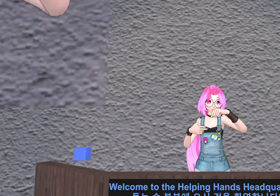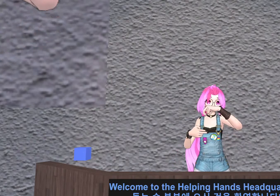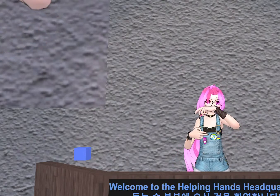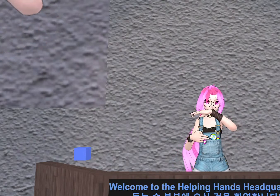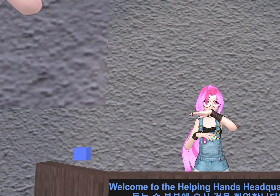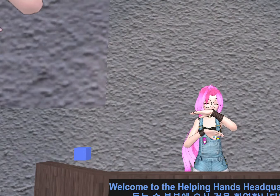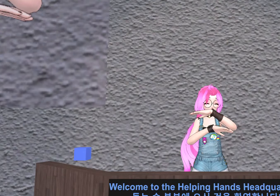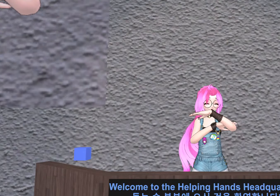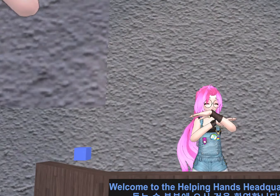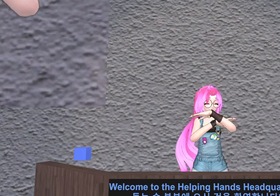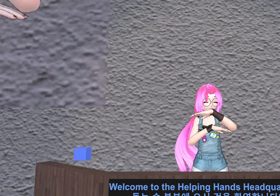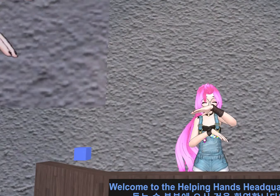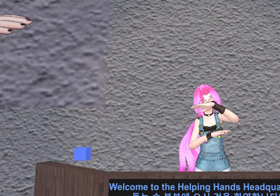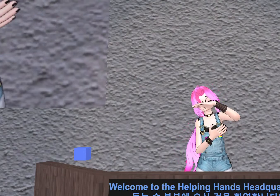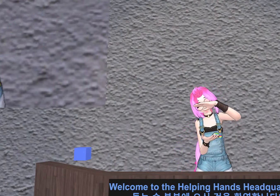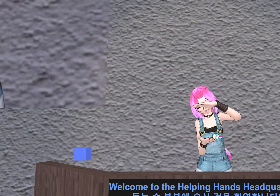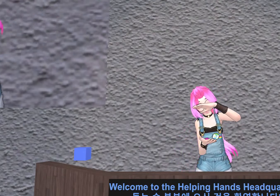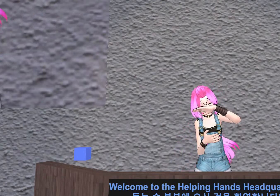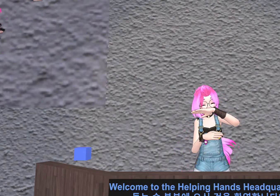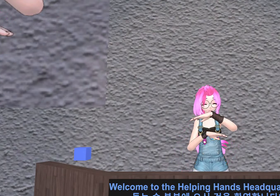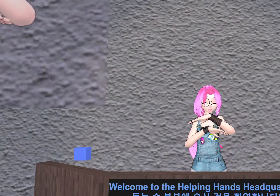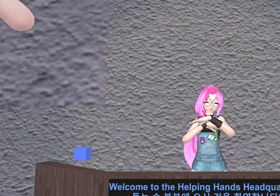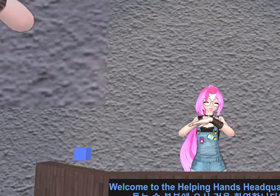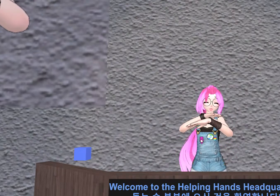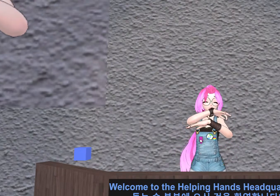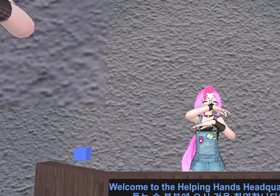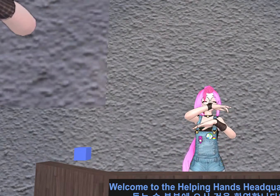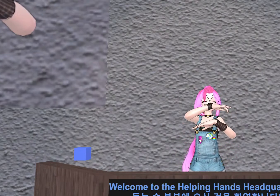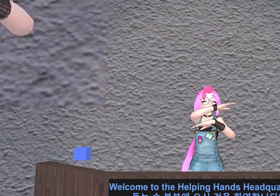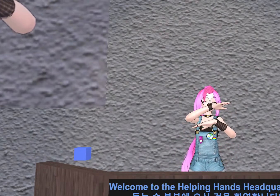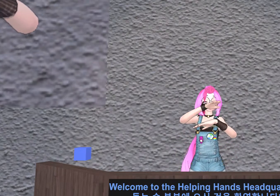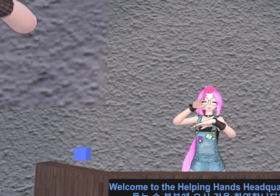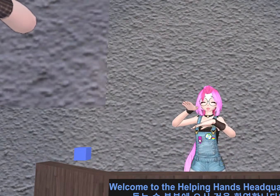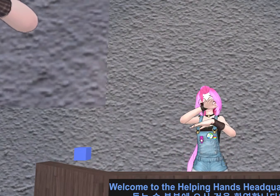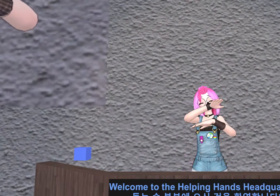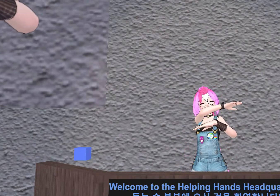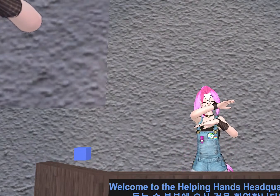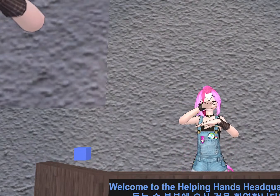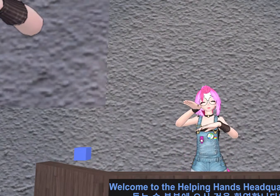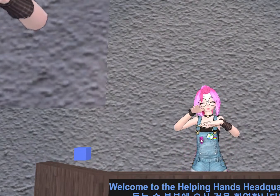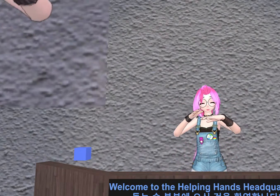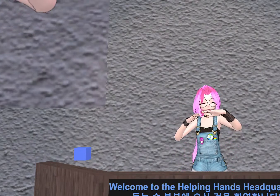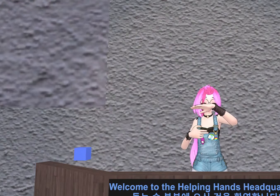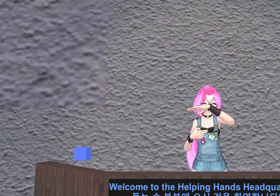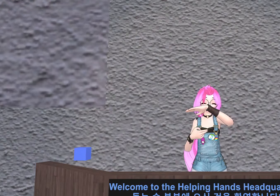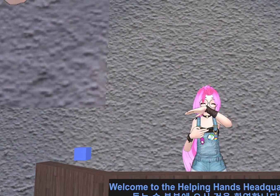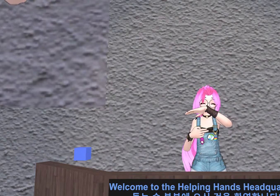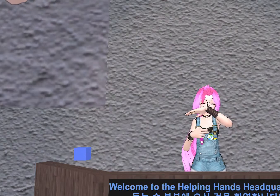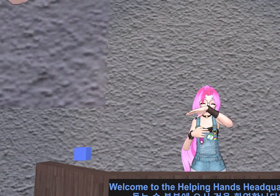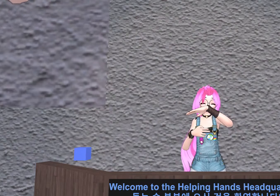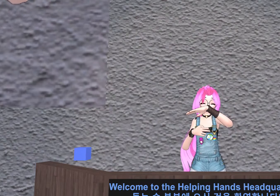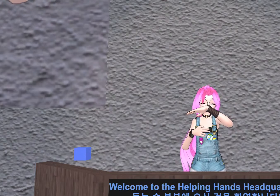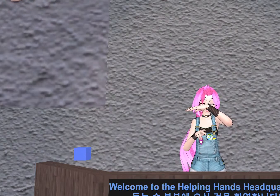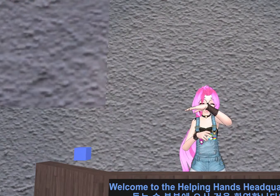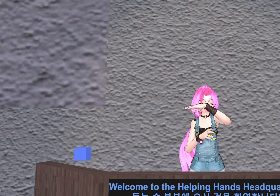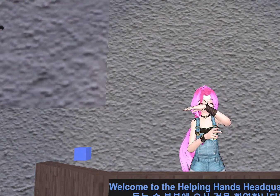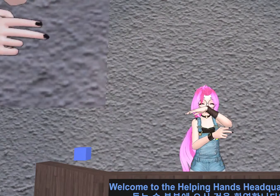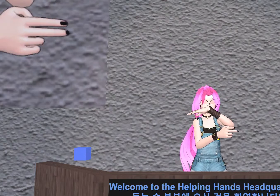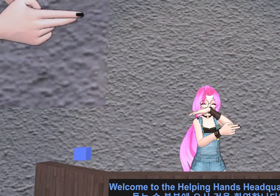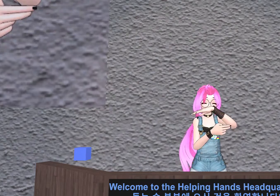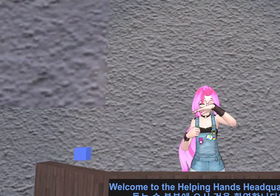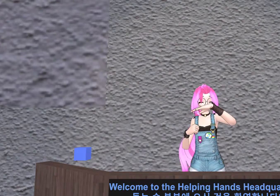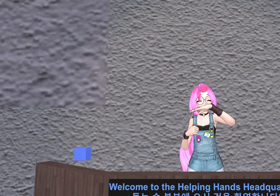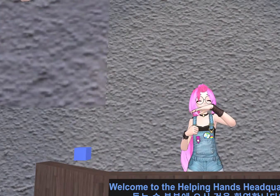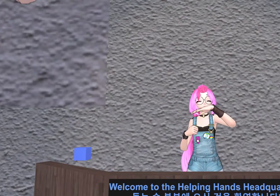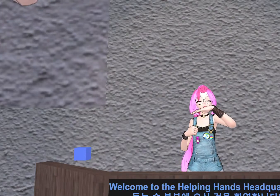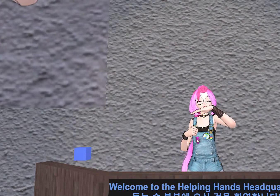So I've seen some people describe it like, I don't have elbow tracking, but imagine this was perfectly plain. And I've seen some people kind